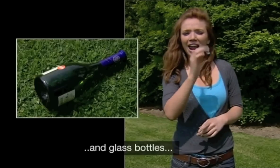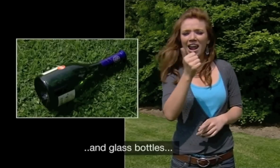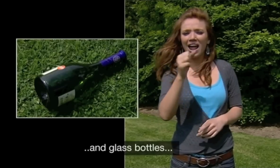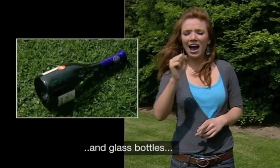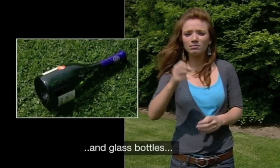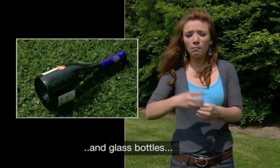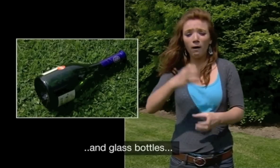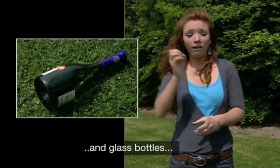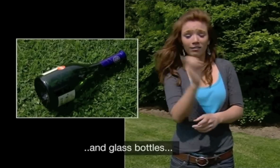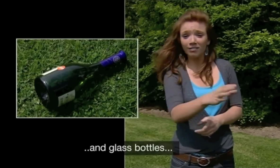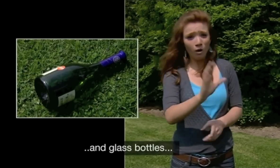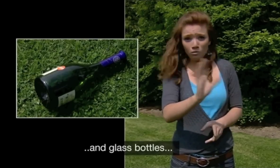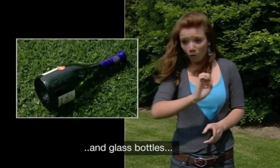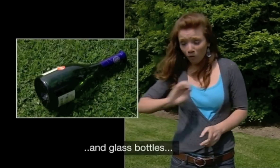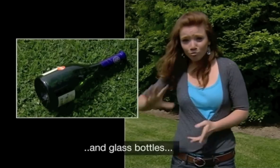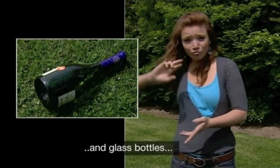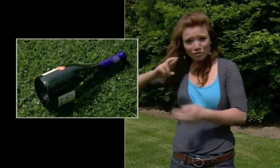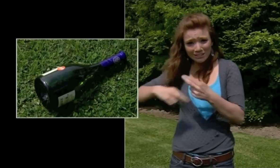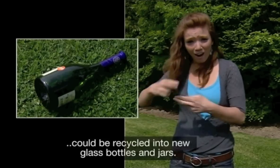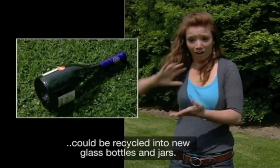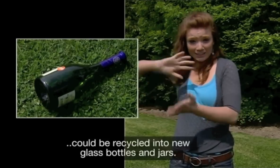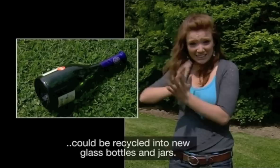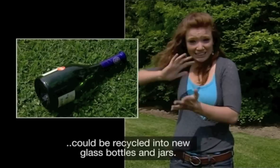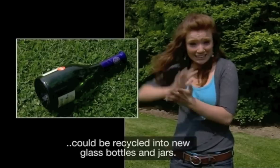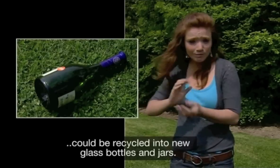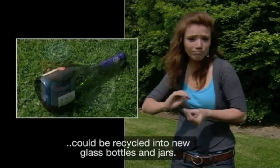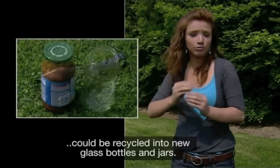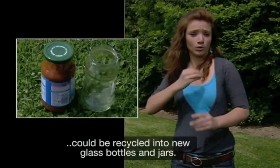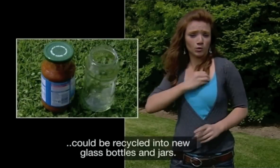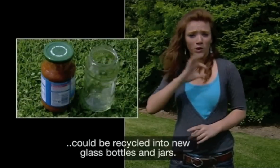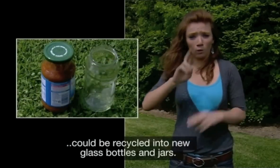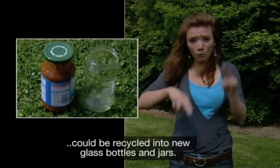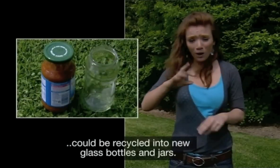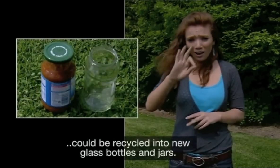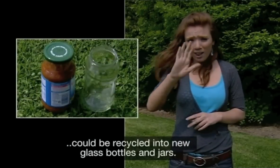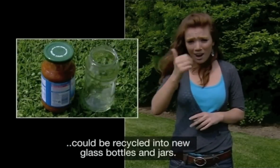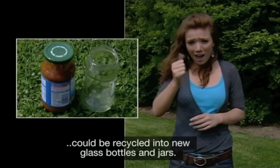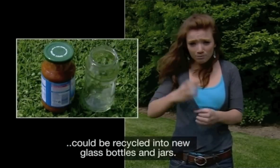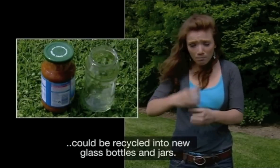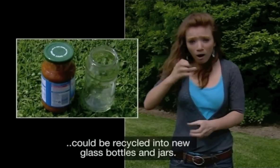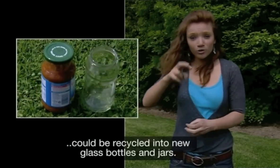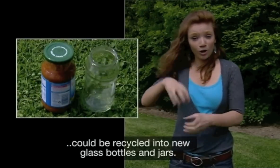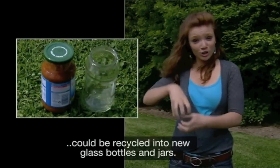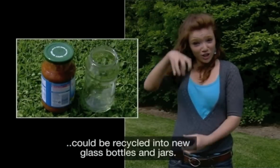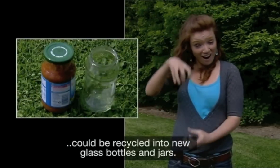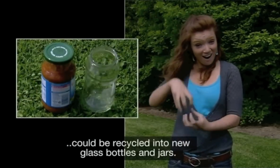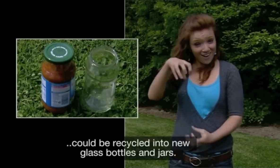And glass bottles could be recycled into new glass bottles and jars.